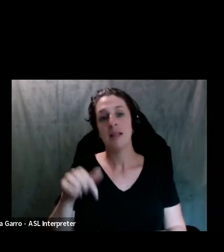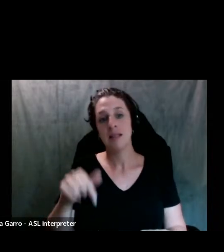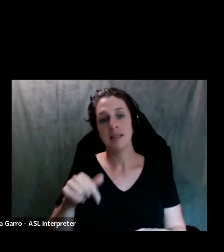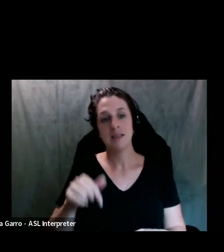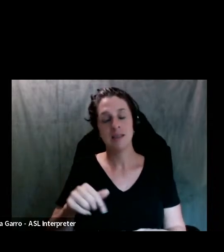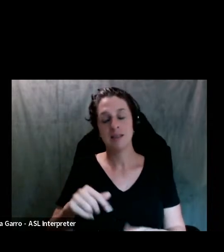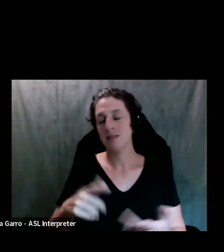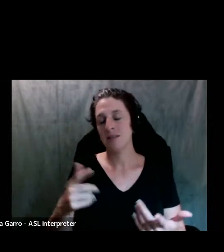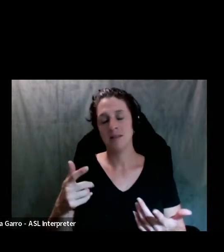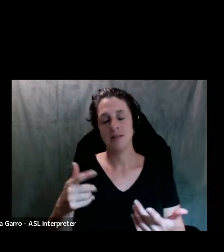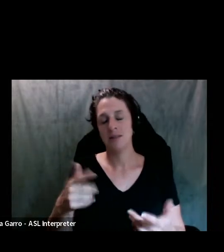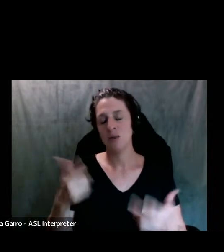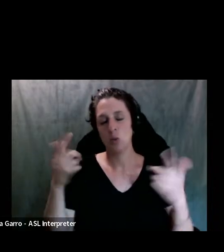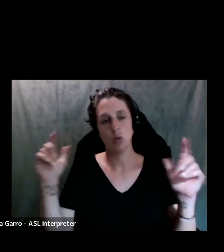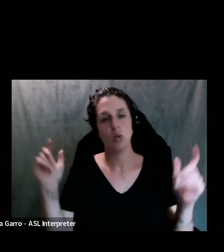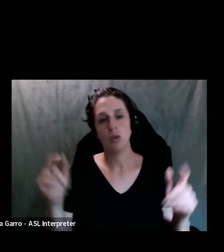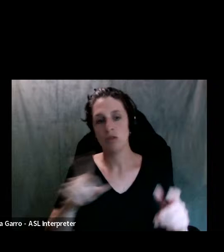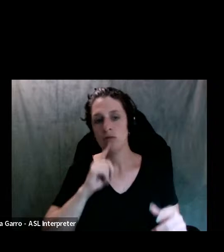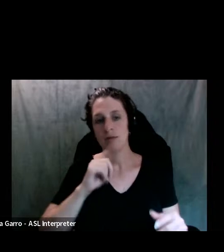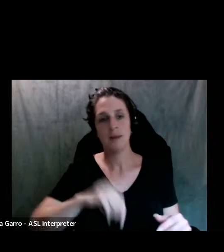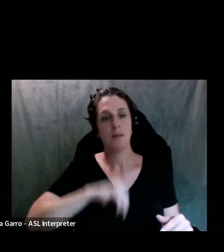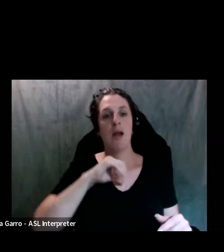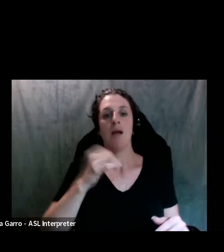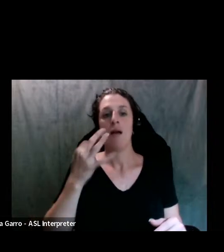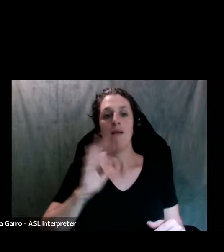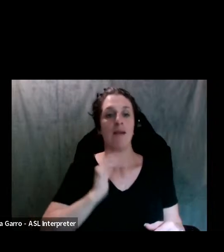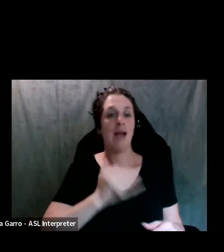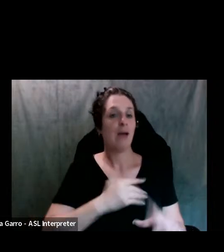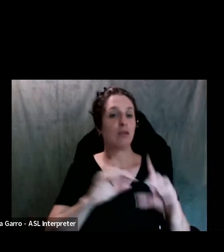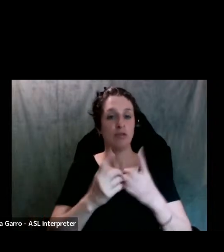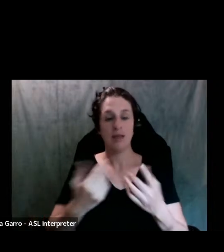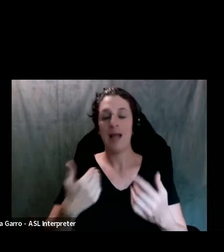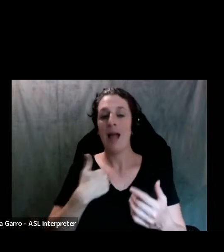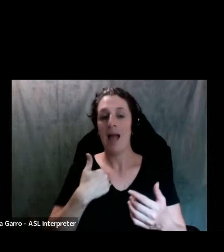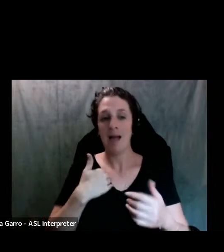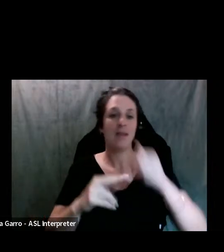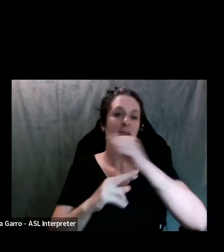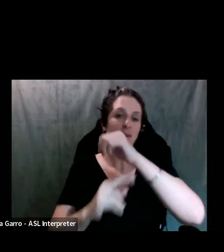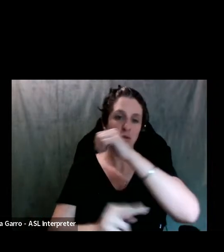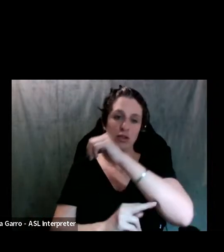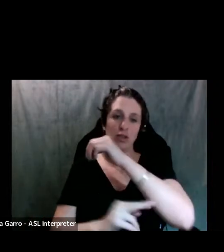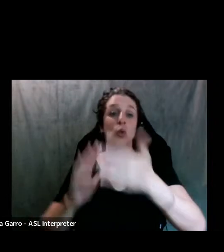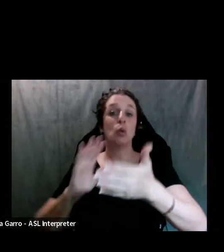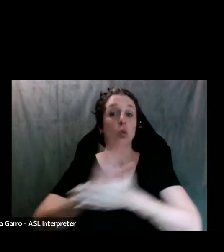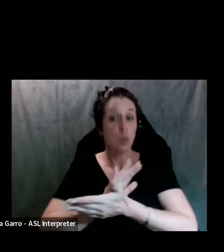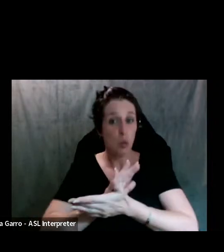beyond huge. I'm just very proud of our district for having the bridge school. Thank you.